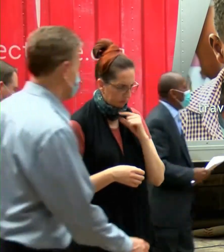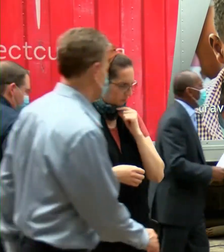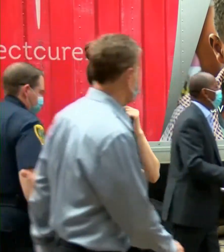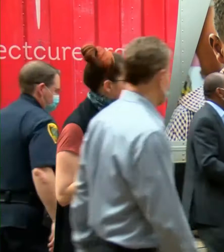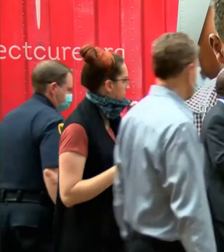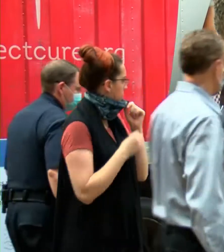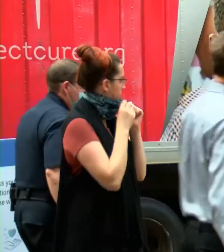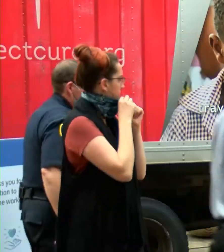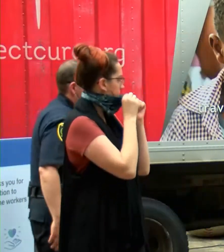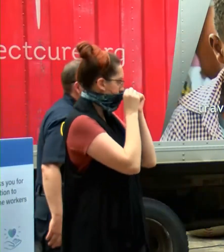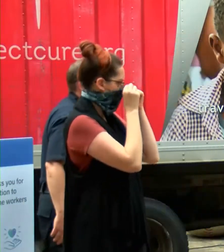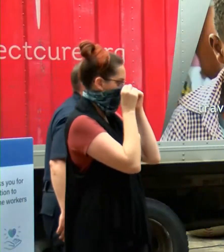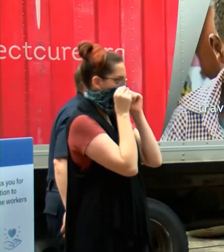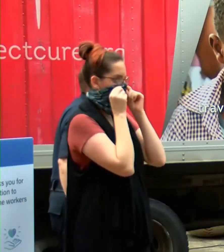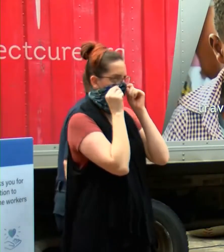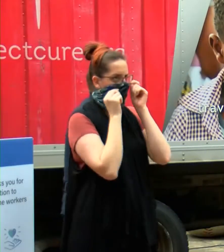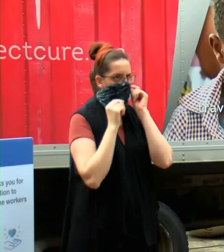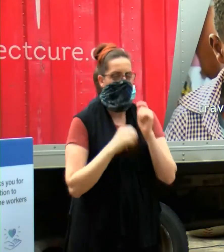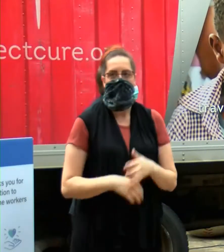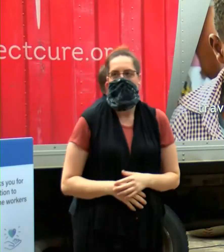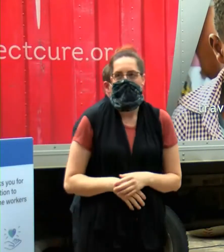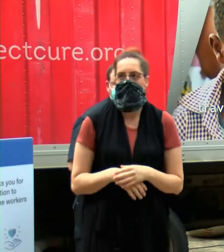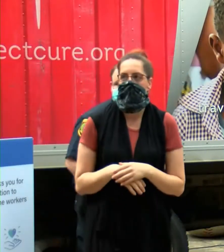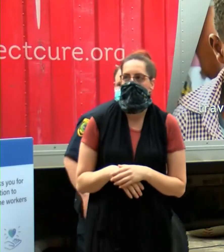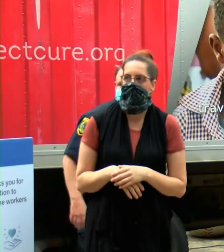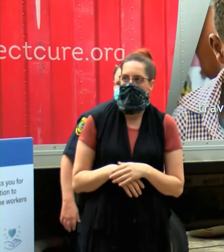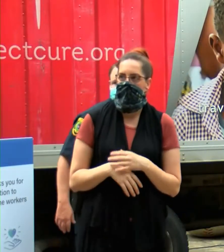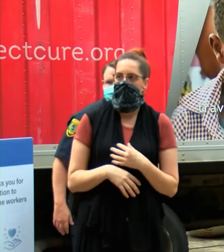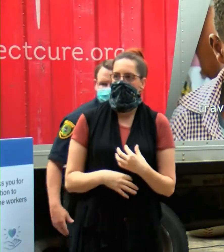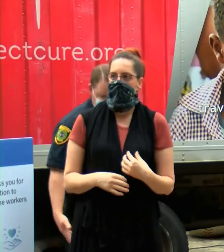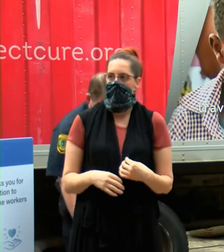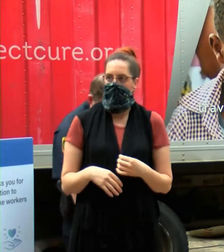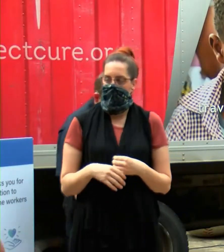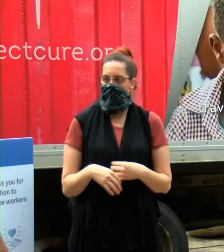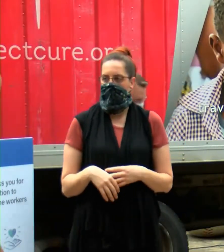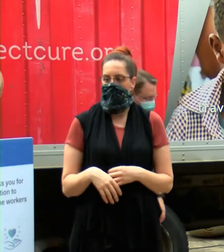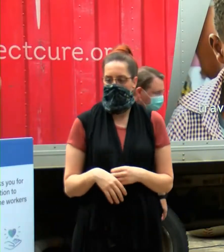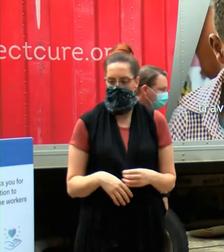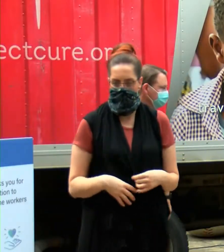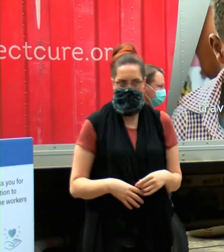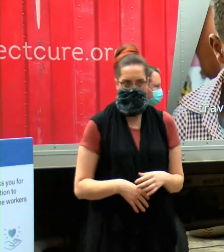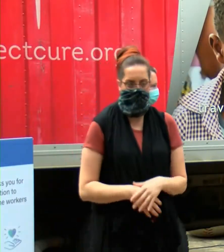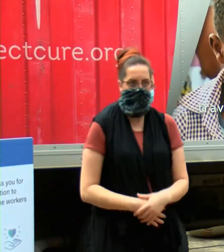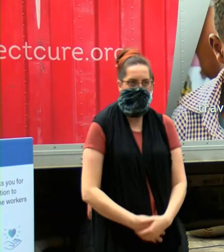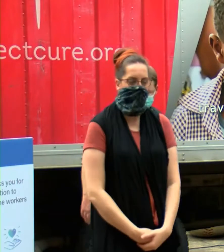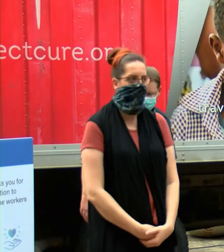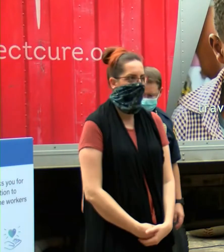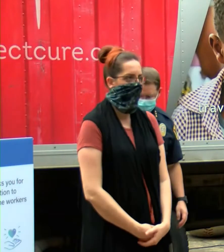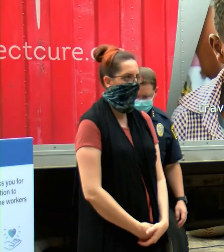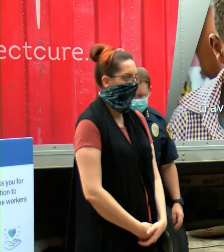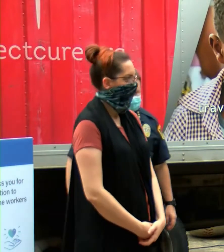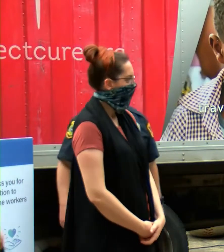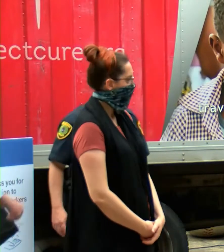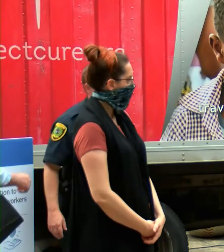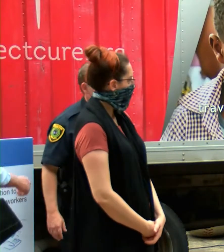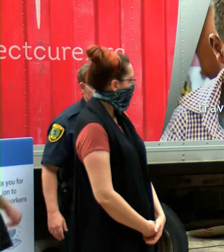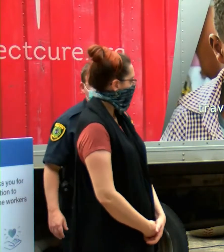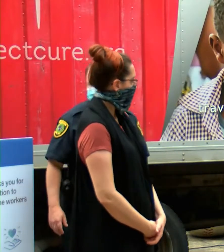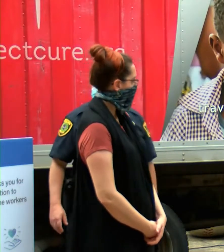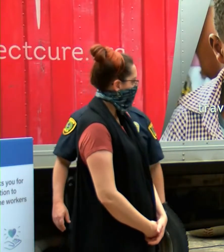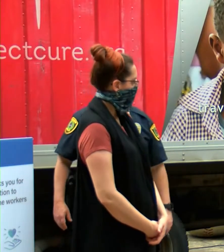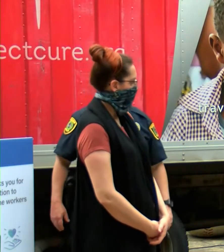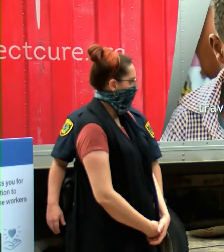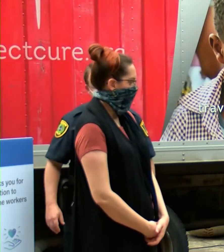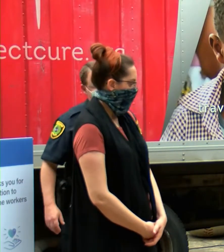Thank you very much. Oh, thank you, Consul General. You have always been at the front. I'm so glad having it. I made a point that I'll come down